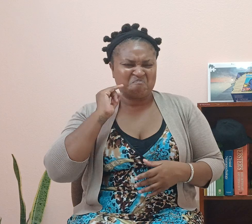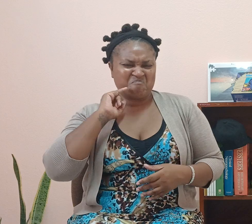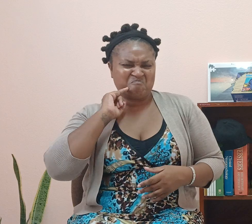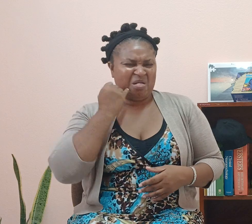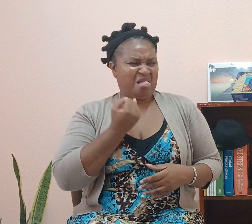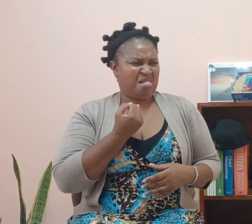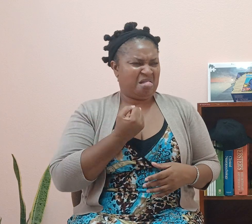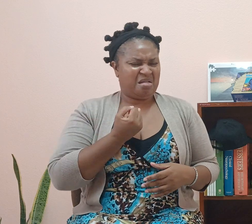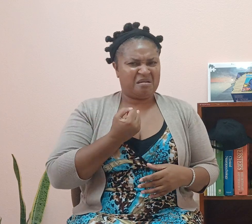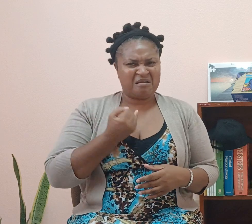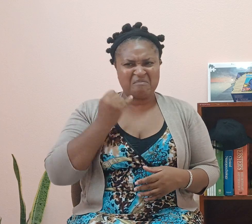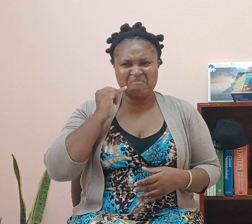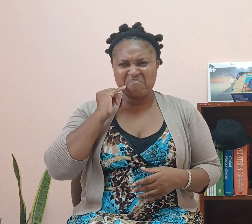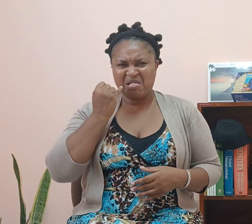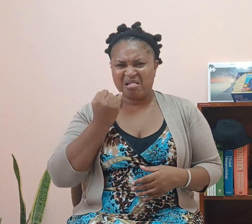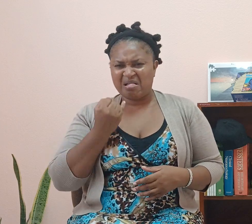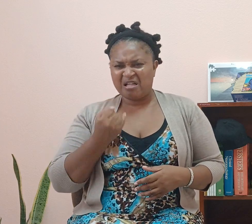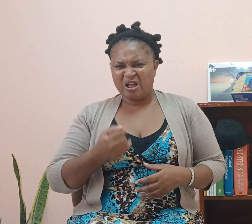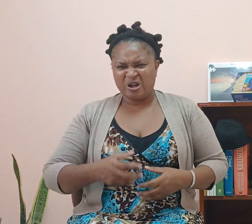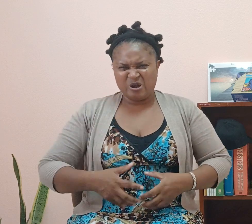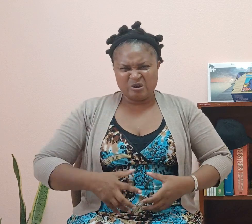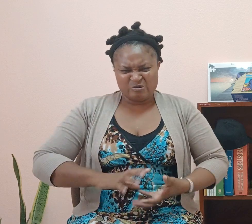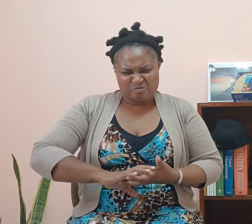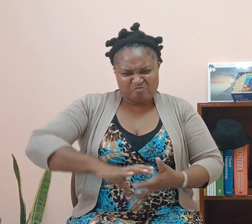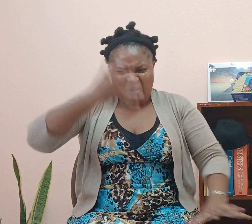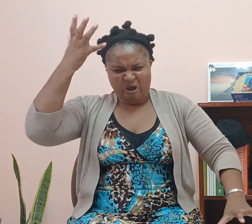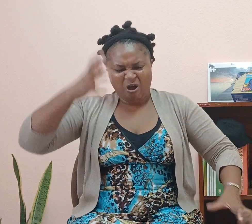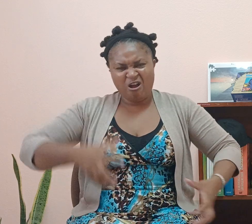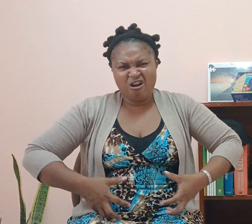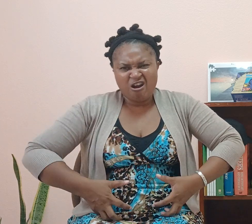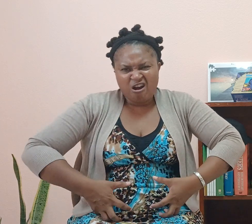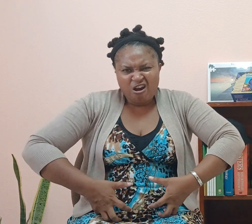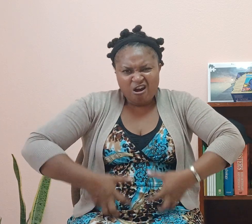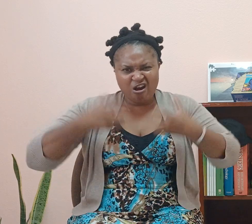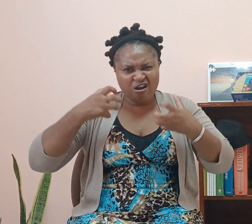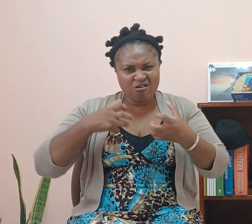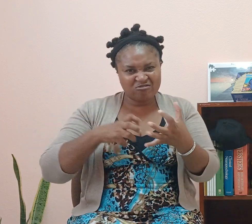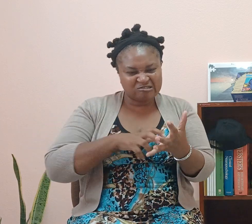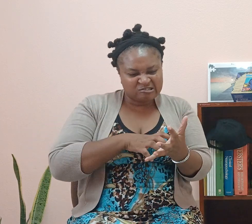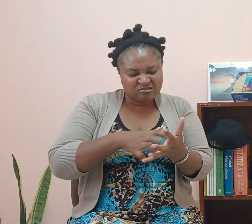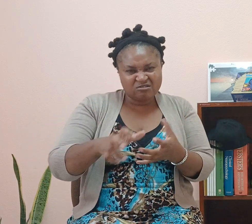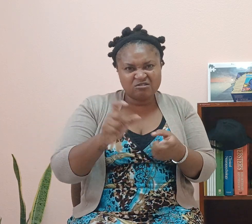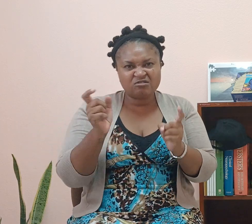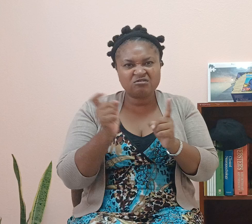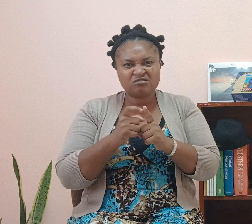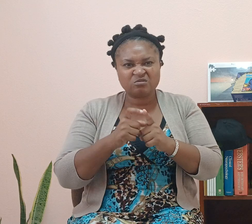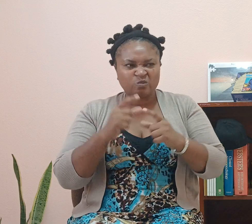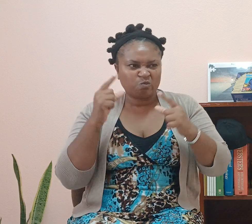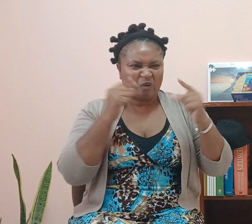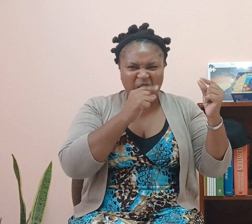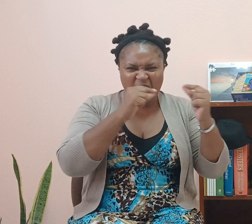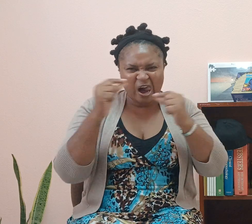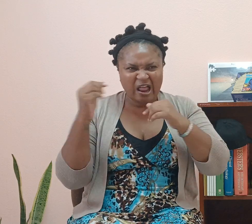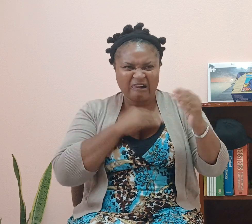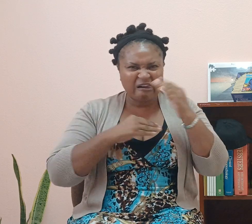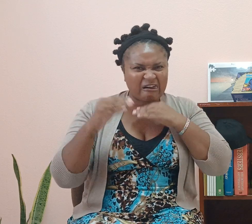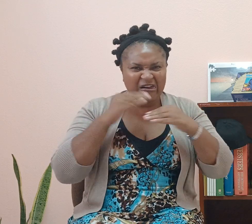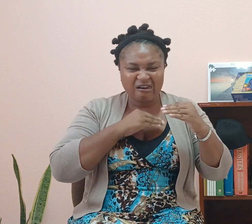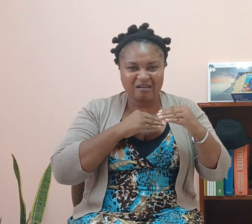rage, anger, harsh words, and slander, as